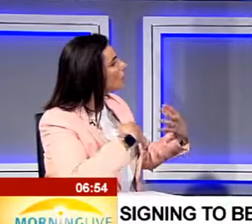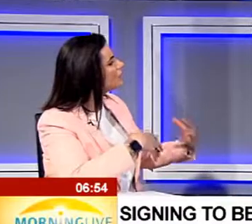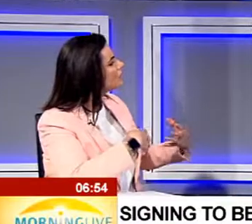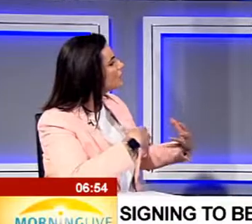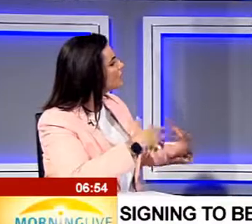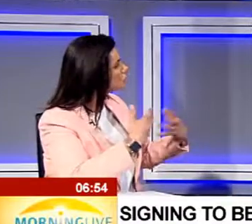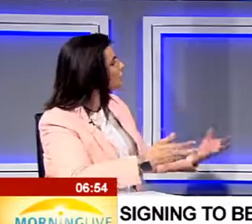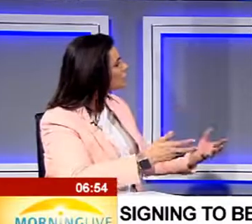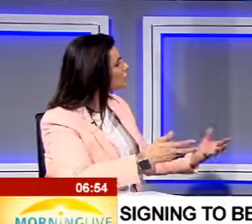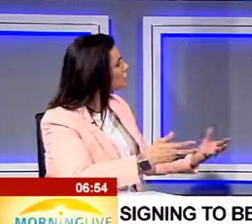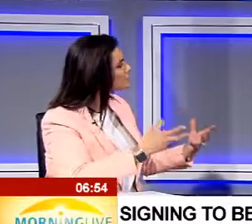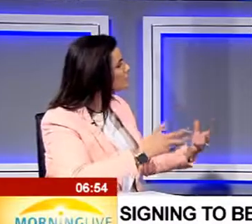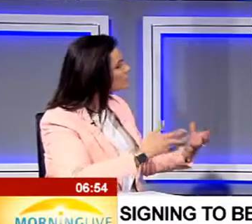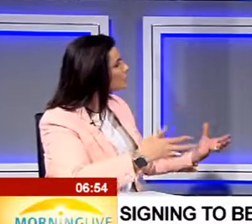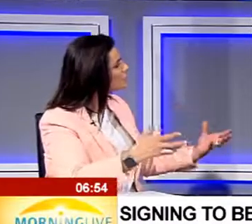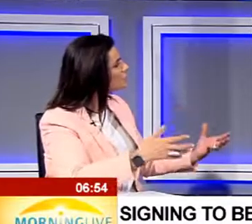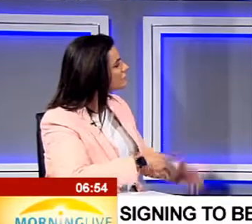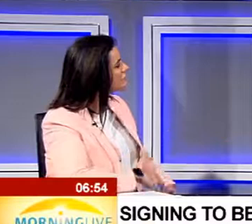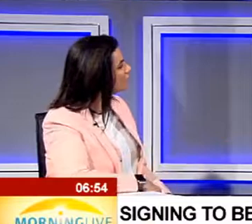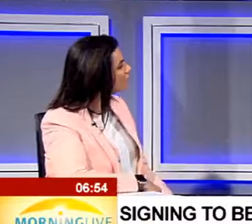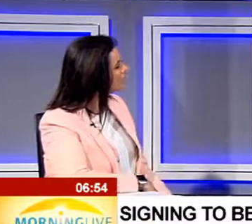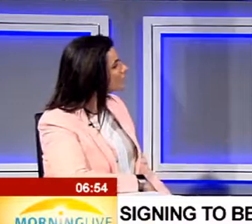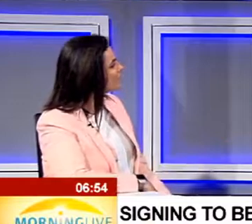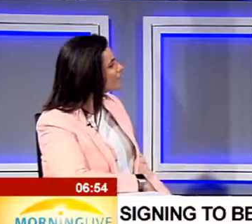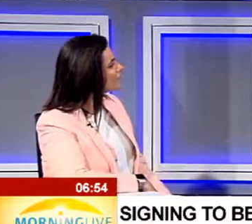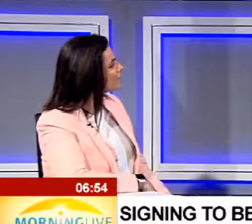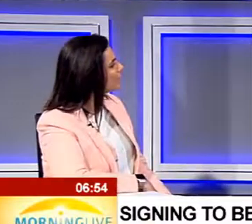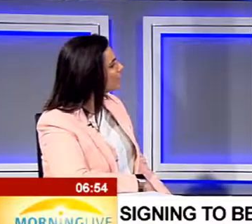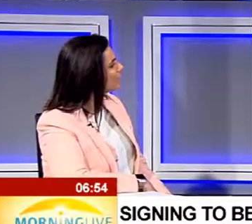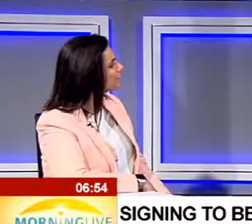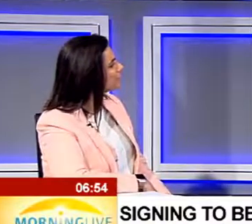are they official languages? Is sign language an official language?